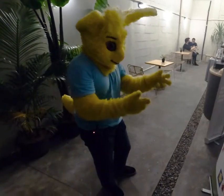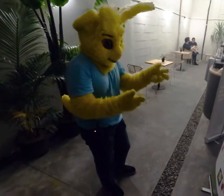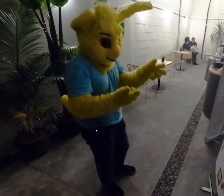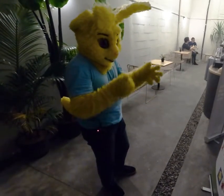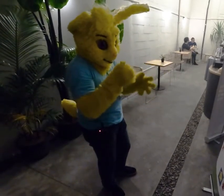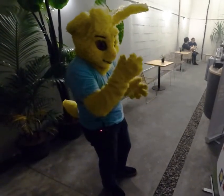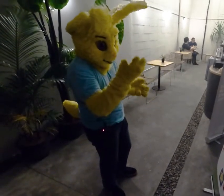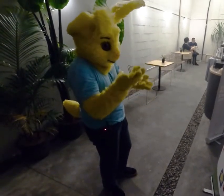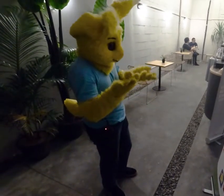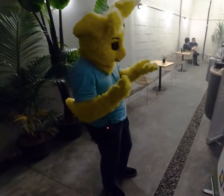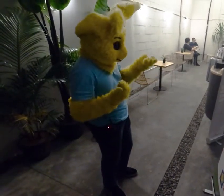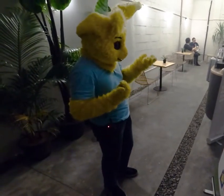a bit